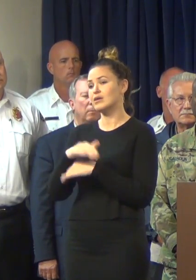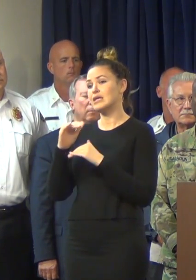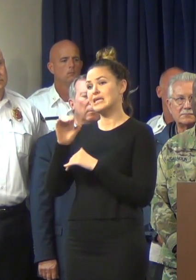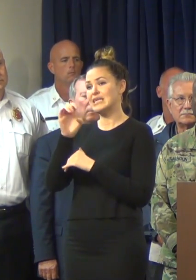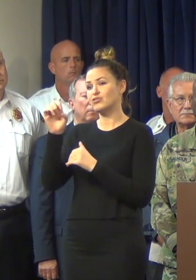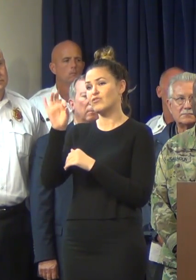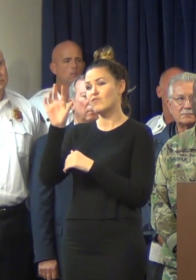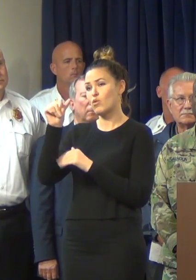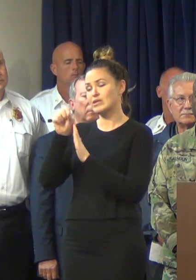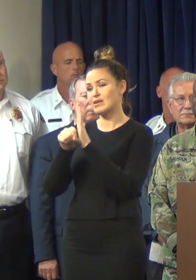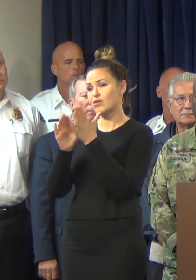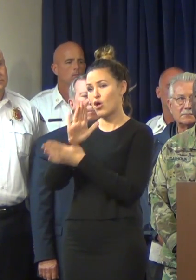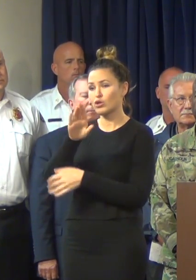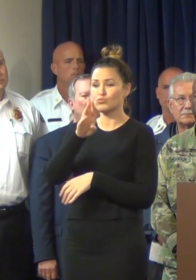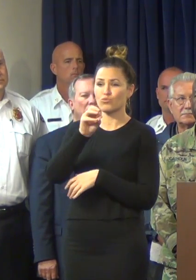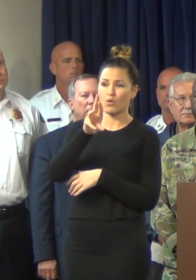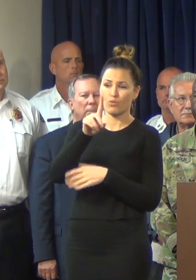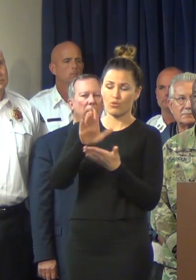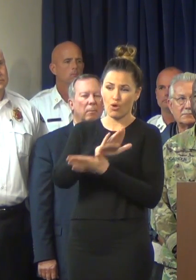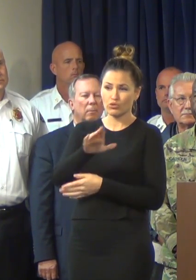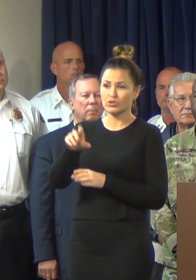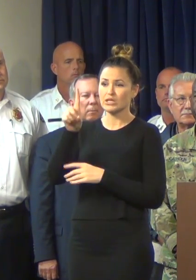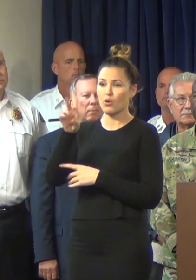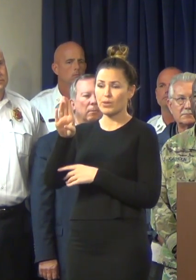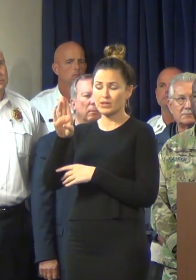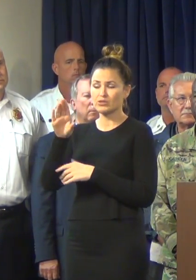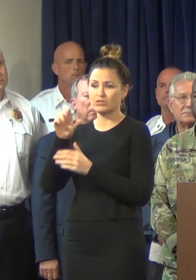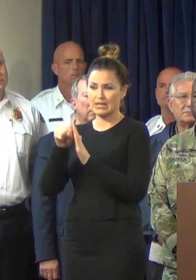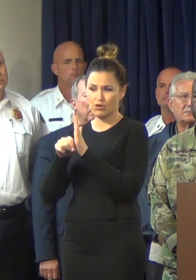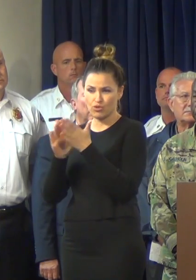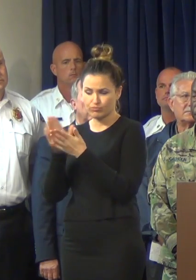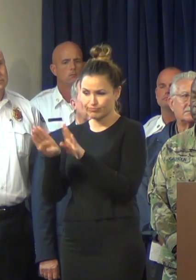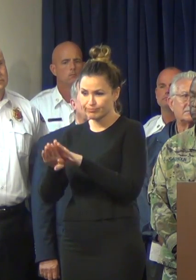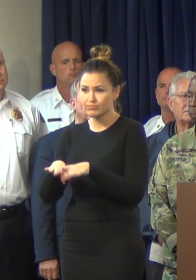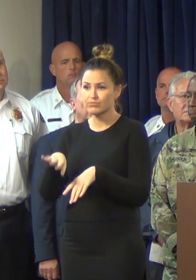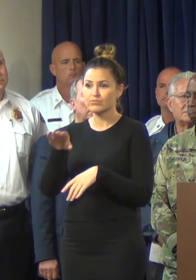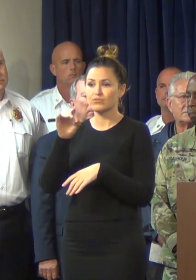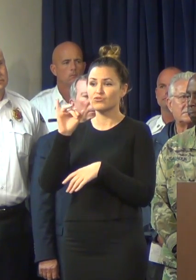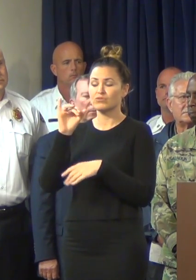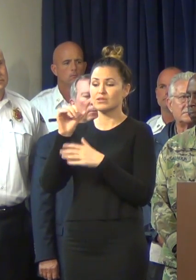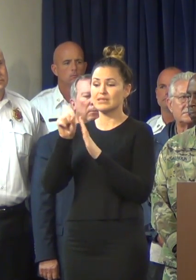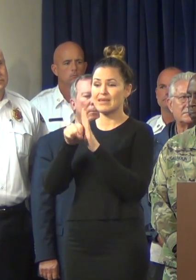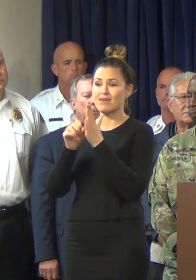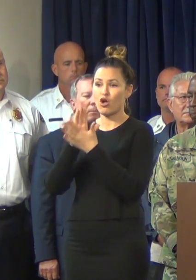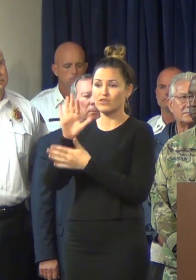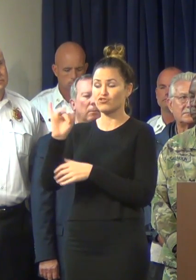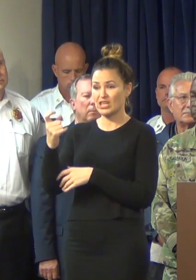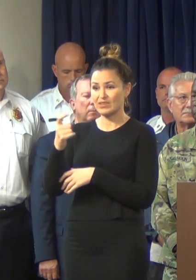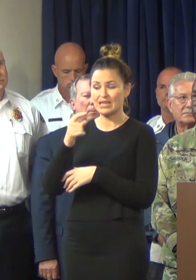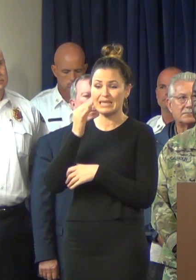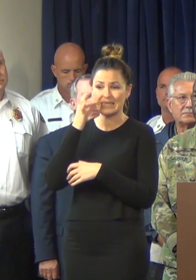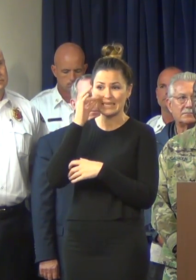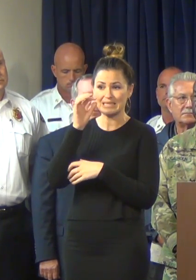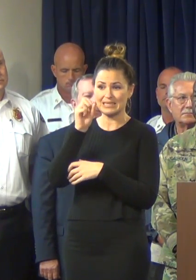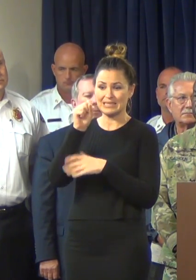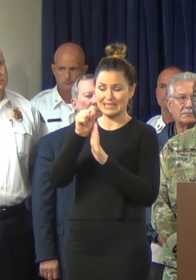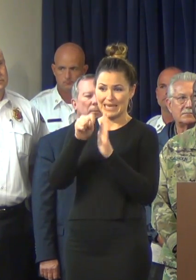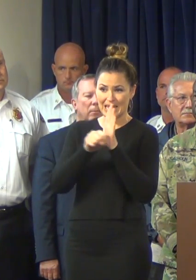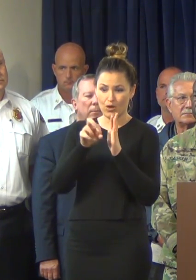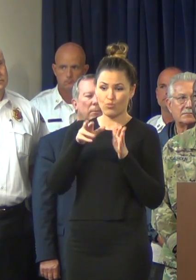State College, Broward College, Daytona State College, Florida State College at Jacksonville, Indian State River